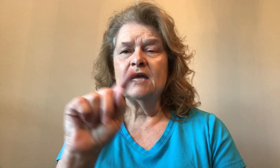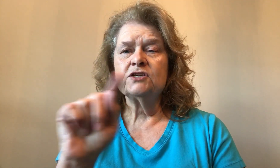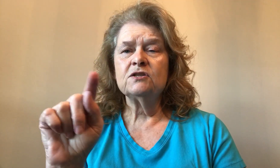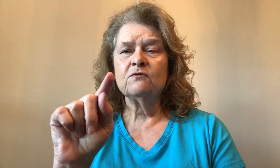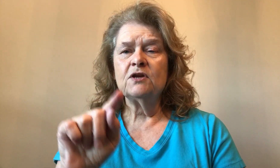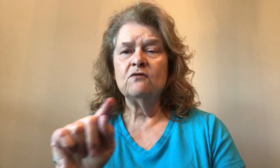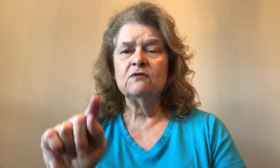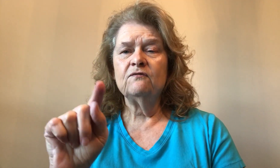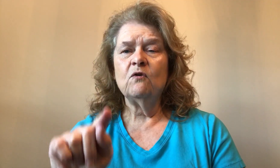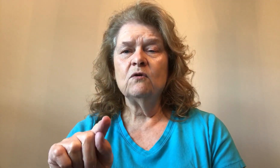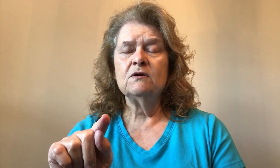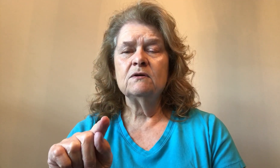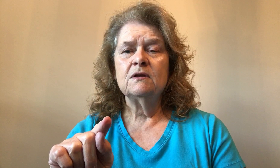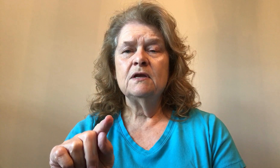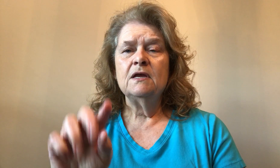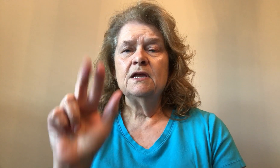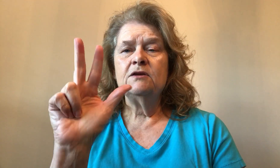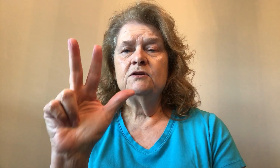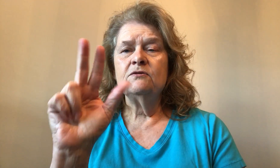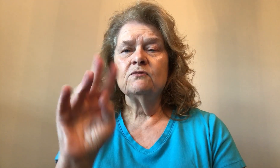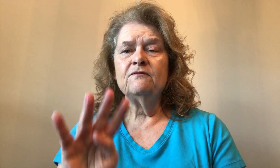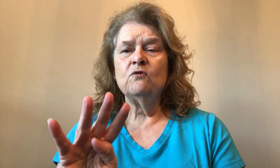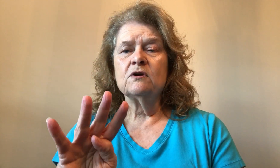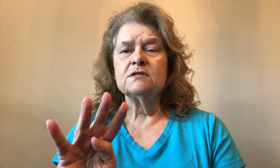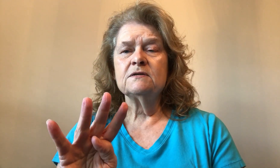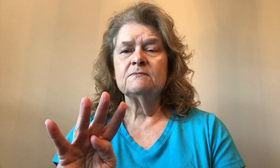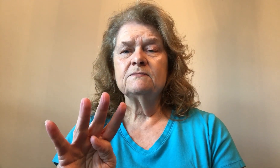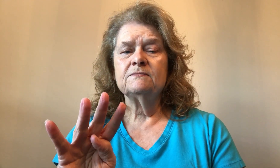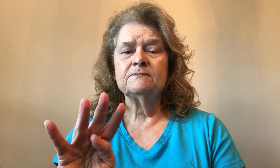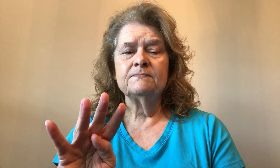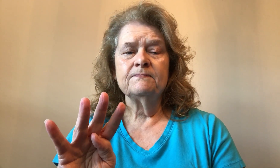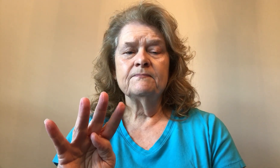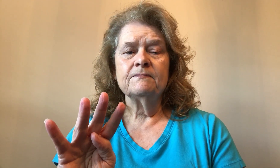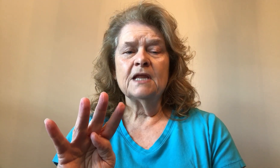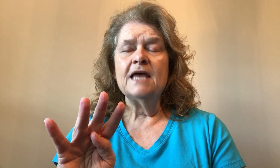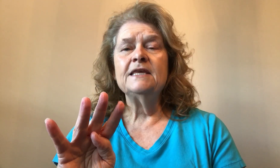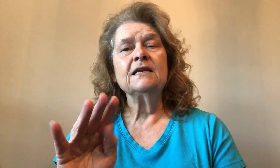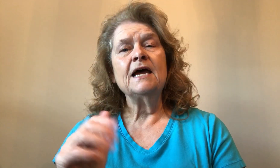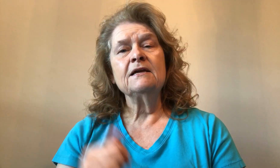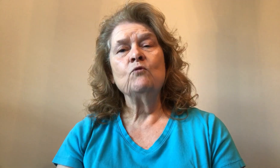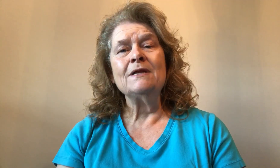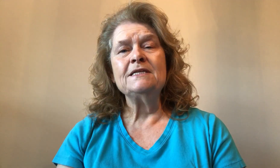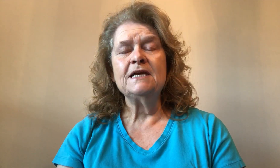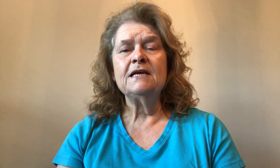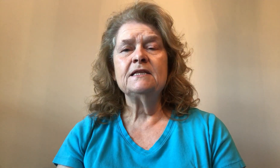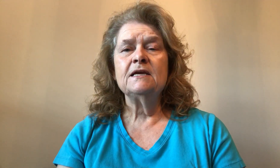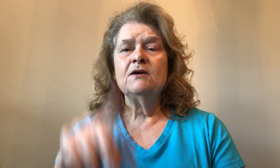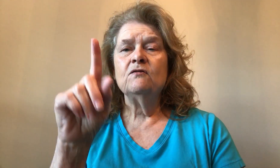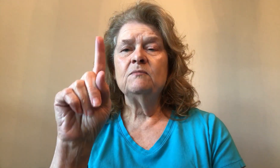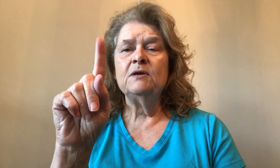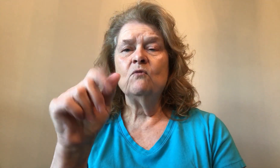fraction 3/4, you do 3/4. And then like 1/10 would be